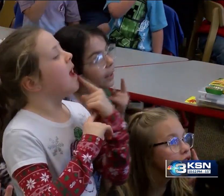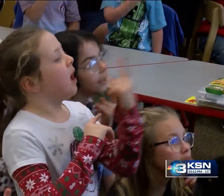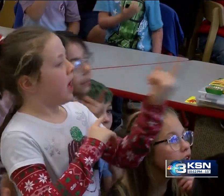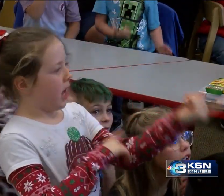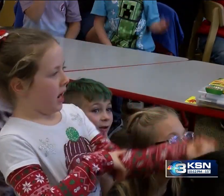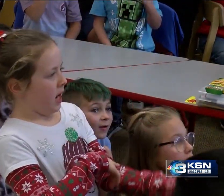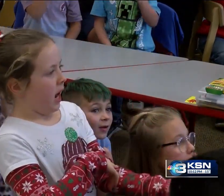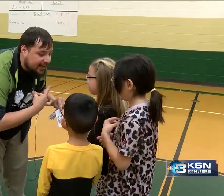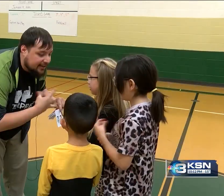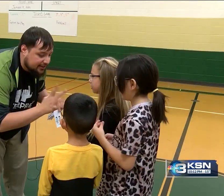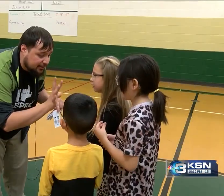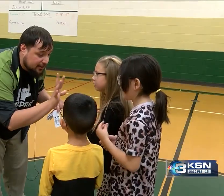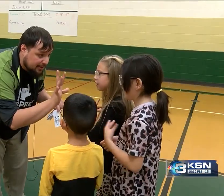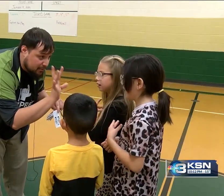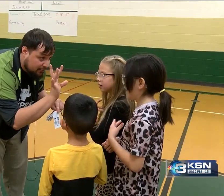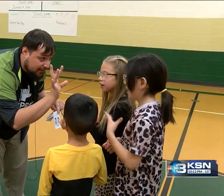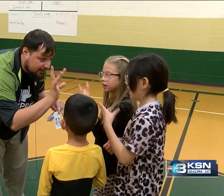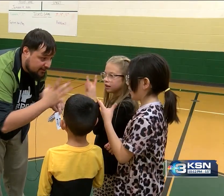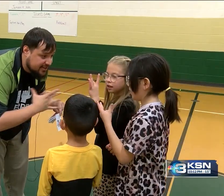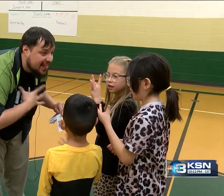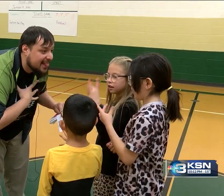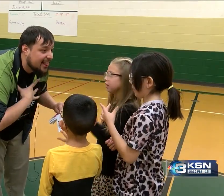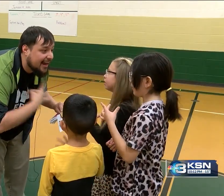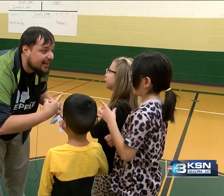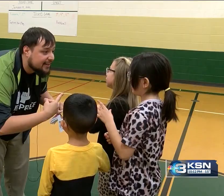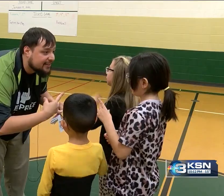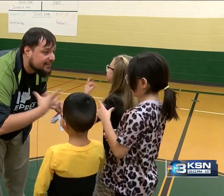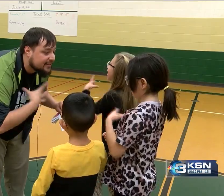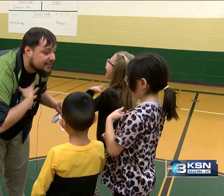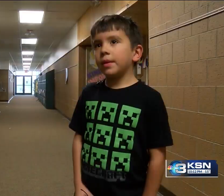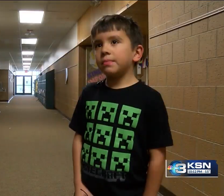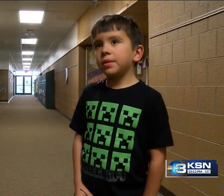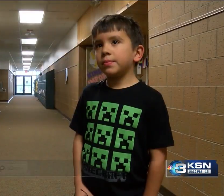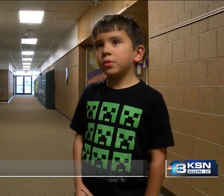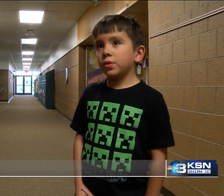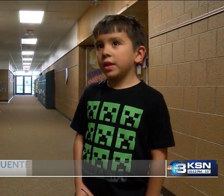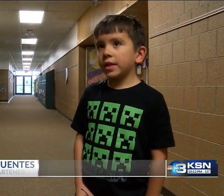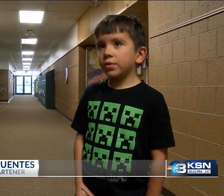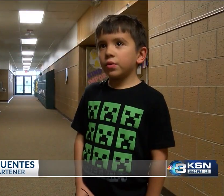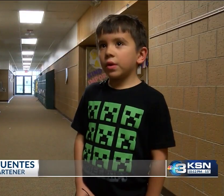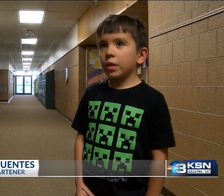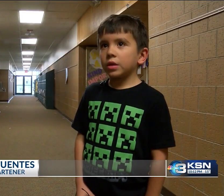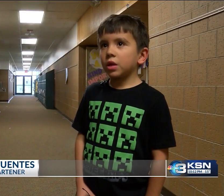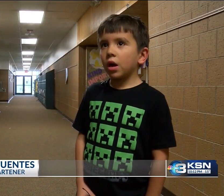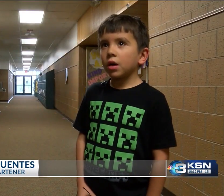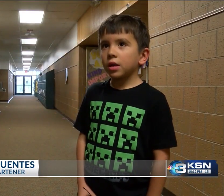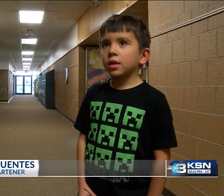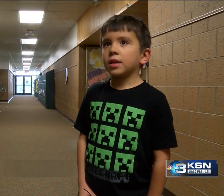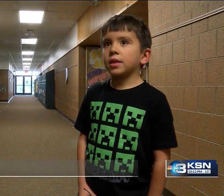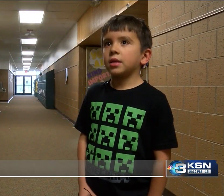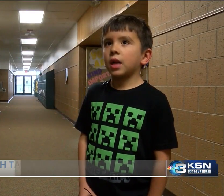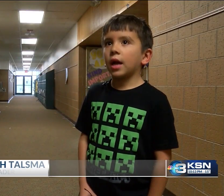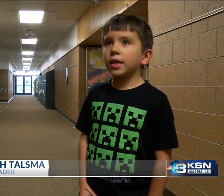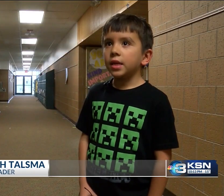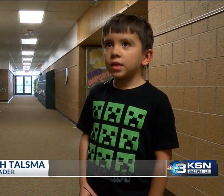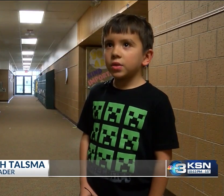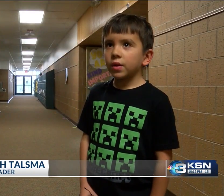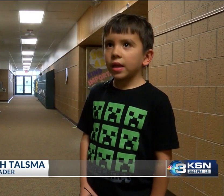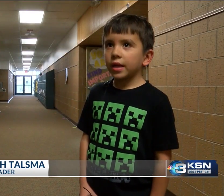a new world for the entire school. I like it. When I meet people and they don't know how to talk, they sign. So I like